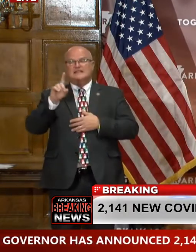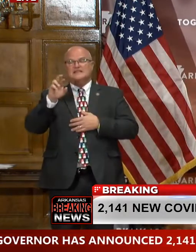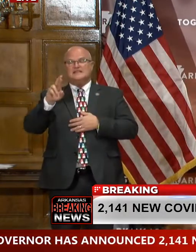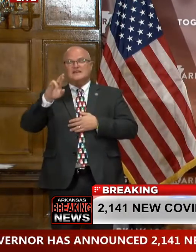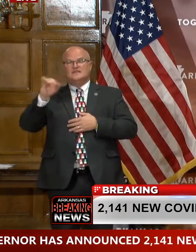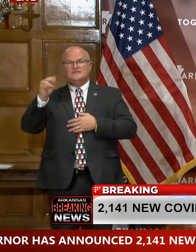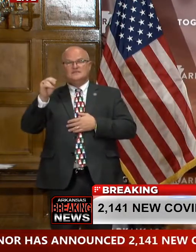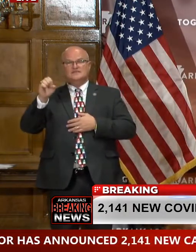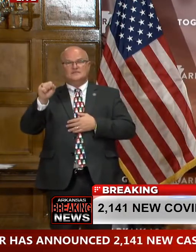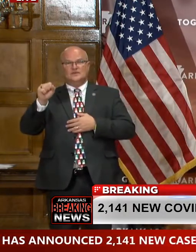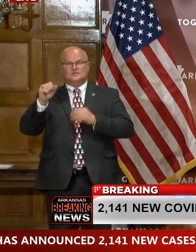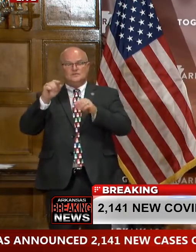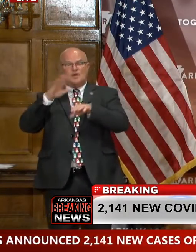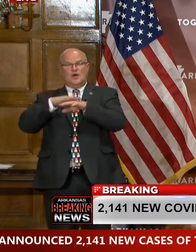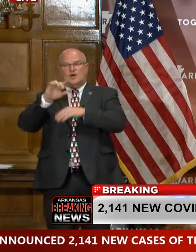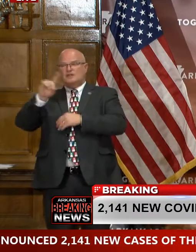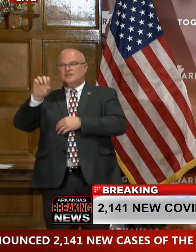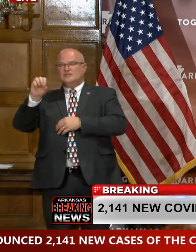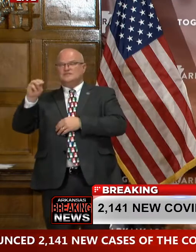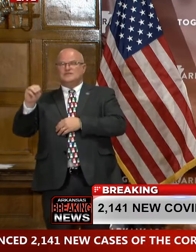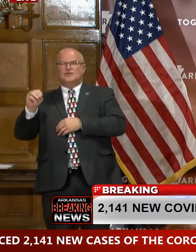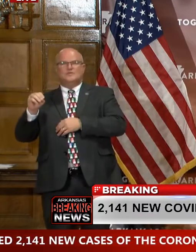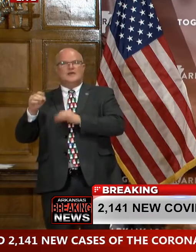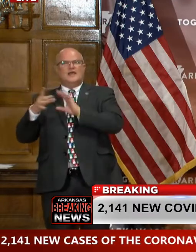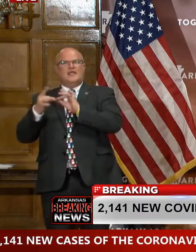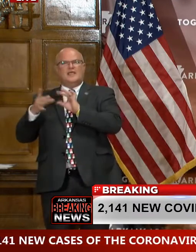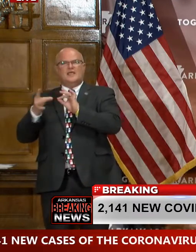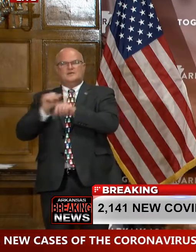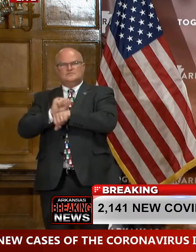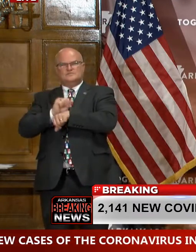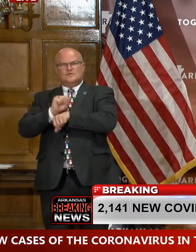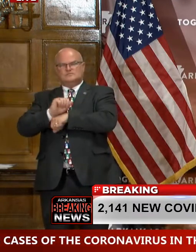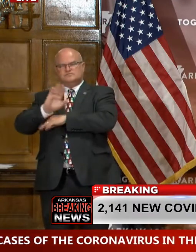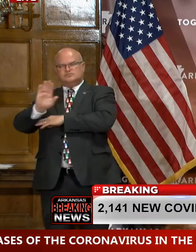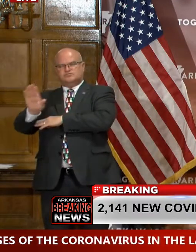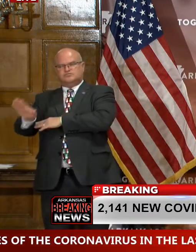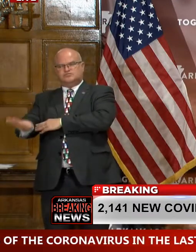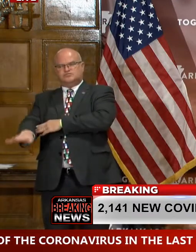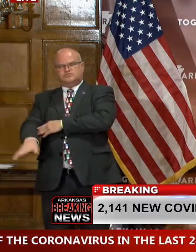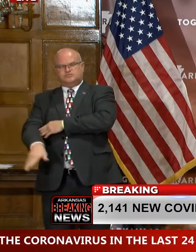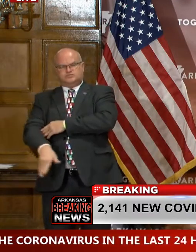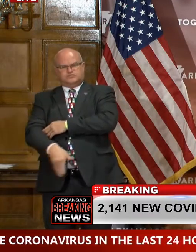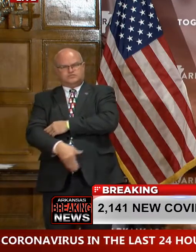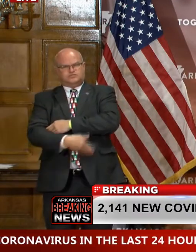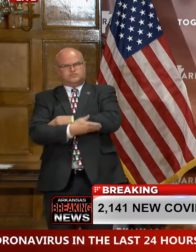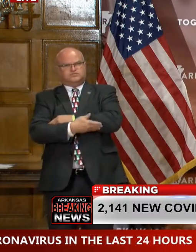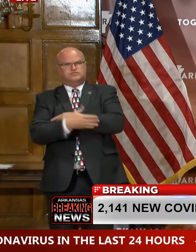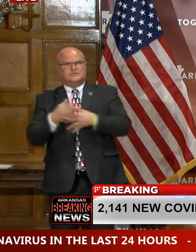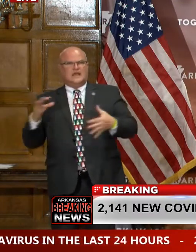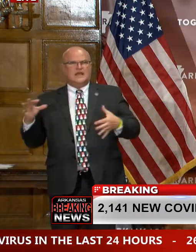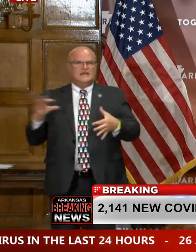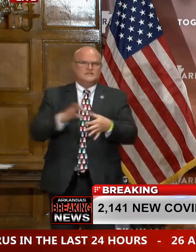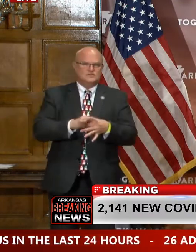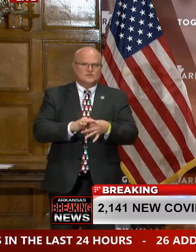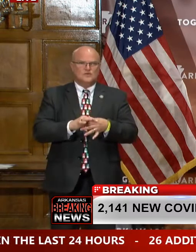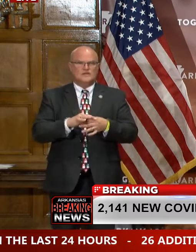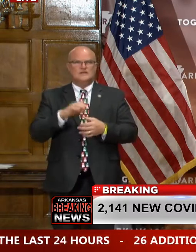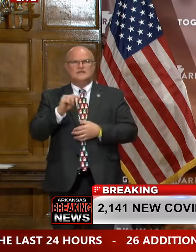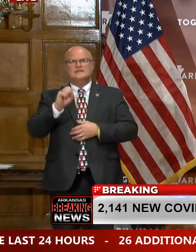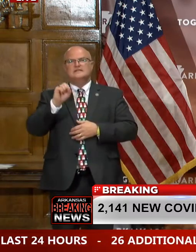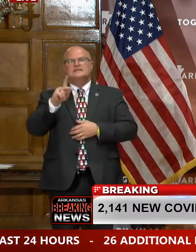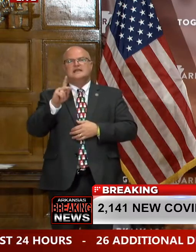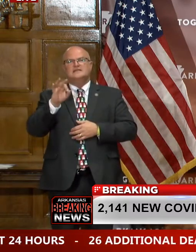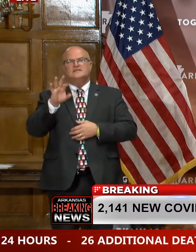Jones was there by Zoom, and she had just pulled an all-nighter working and then staying on for the task